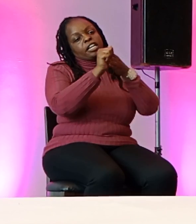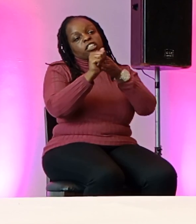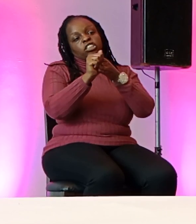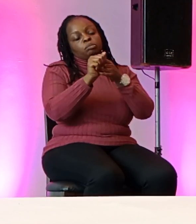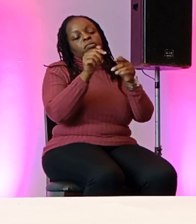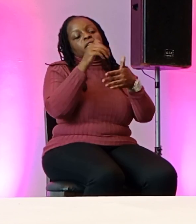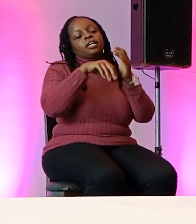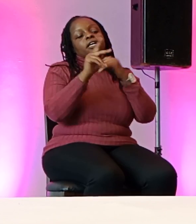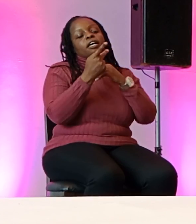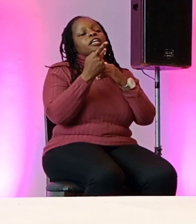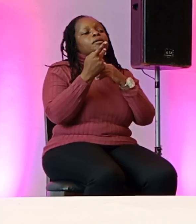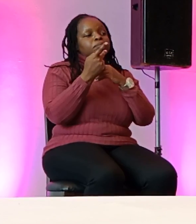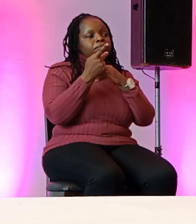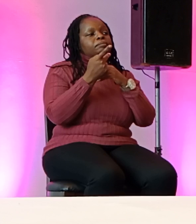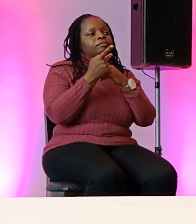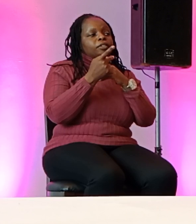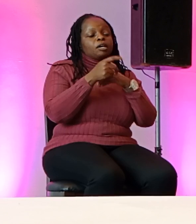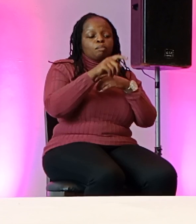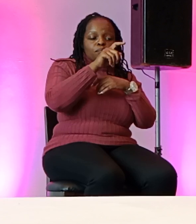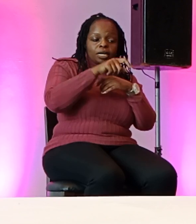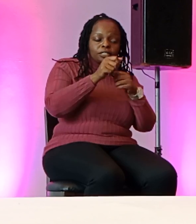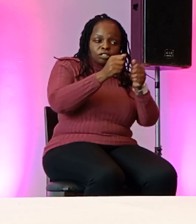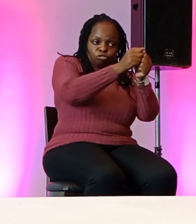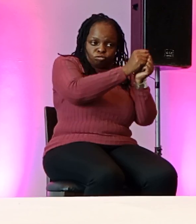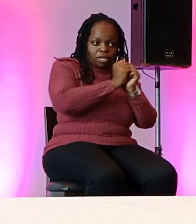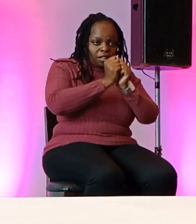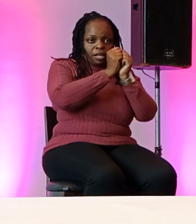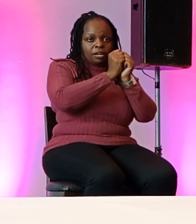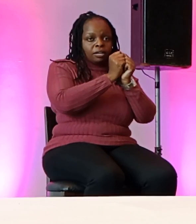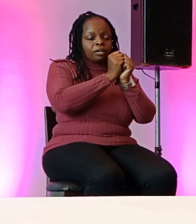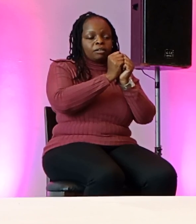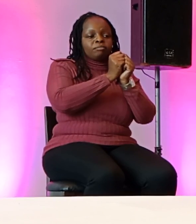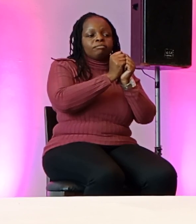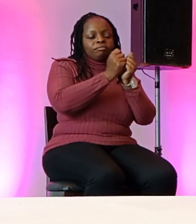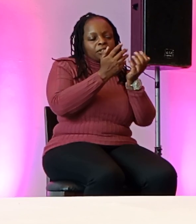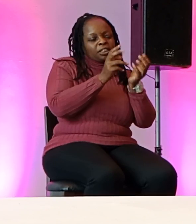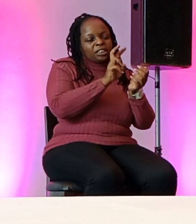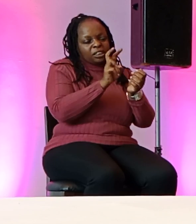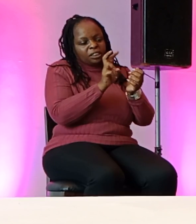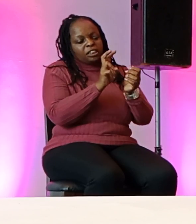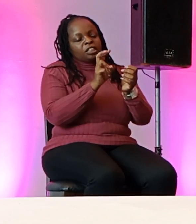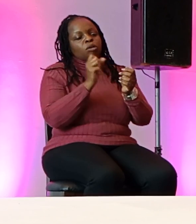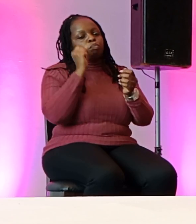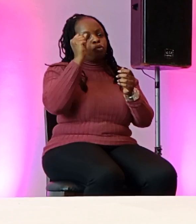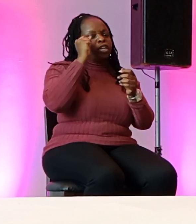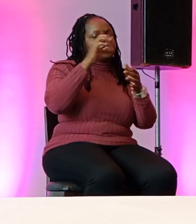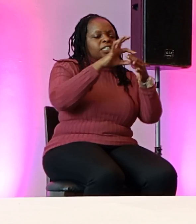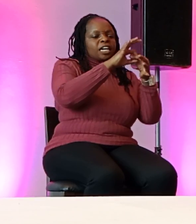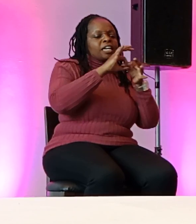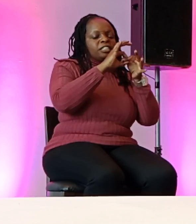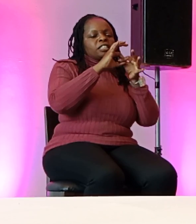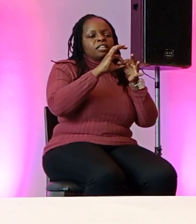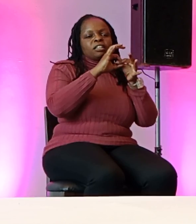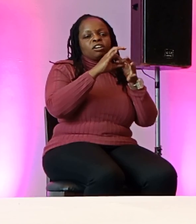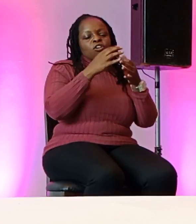in Kenya. Let us together recalibrate the political culture of